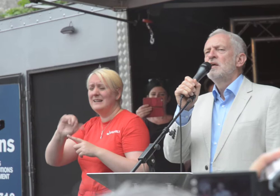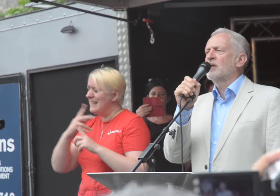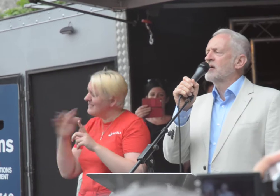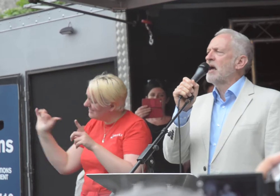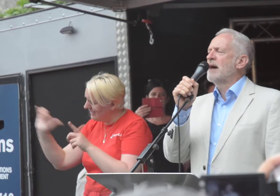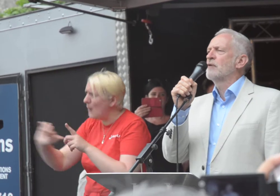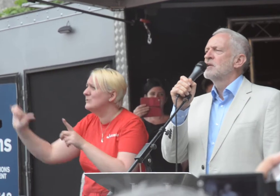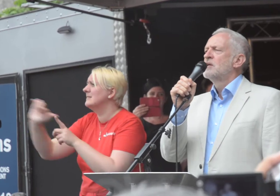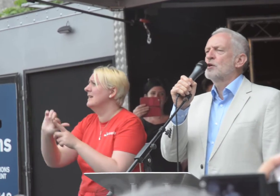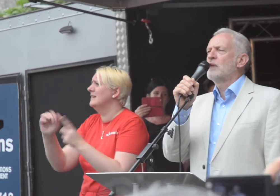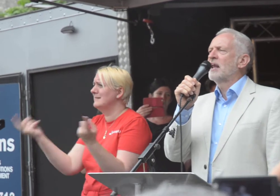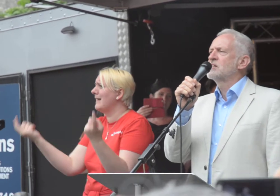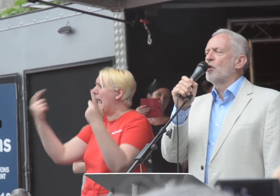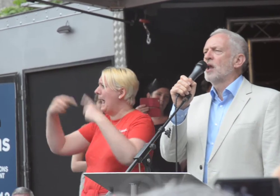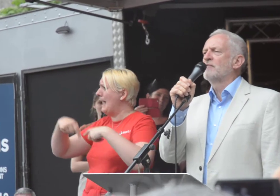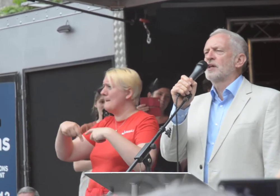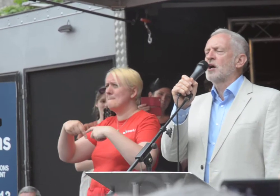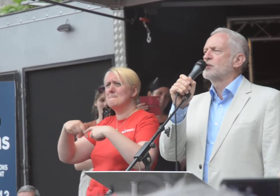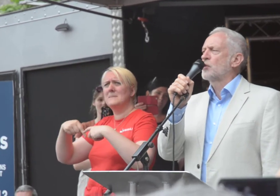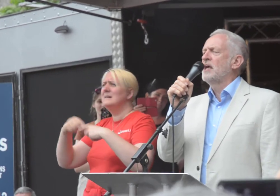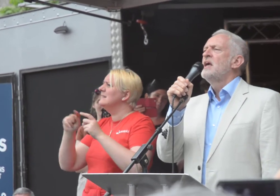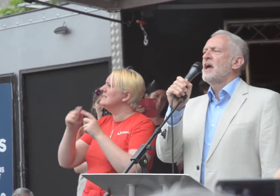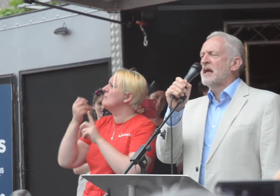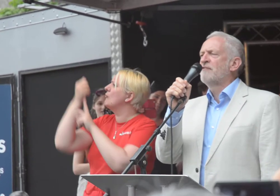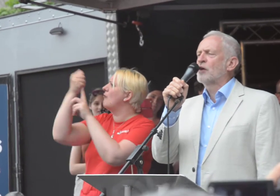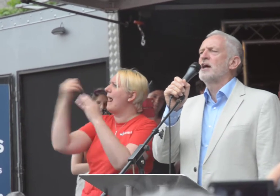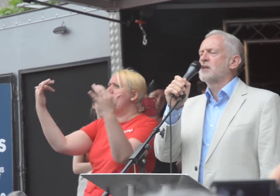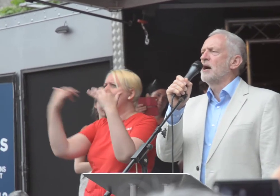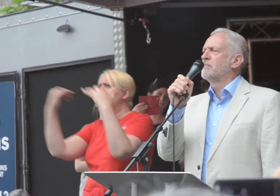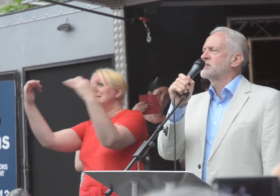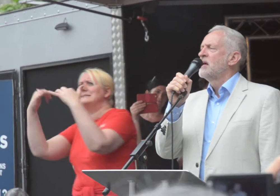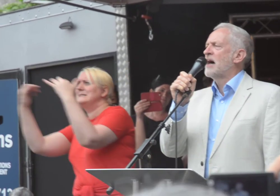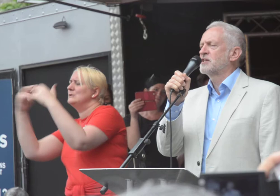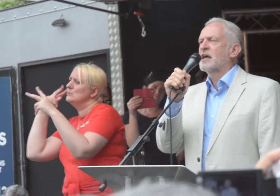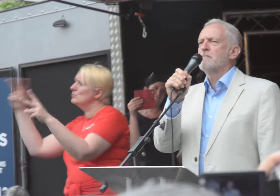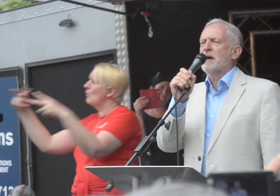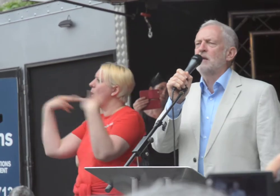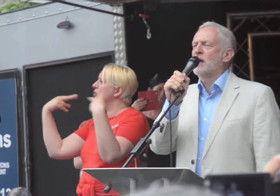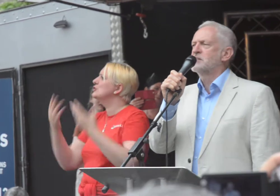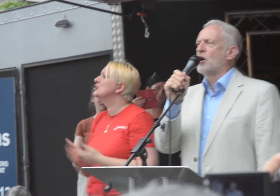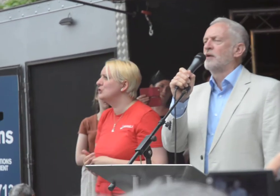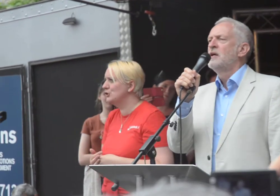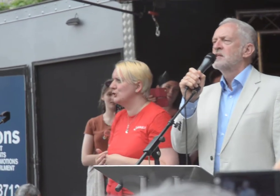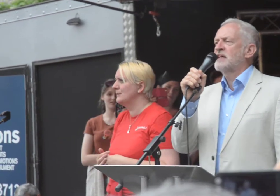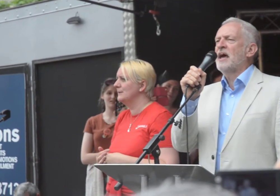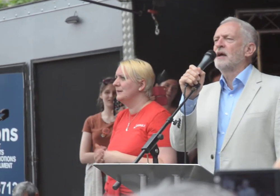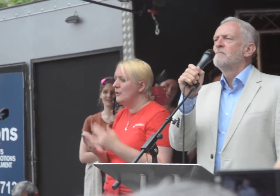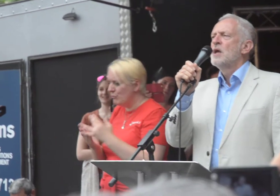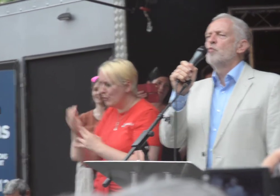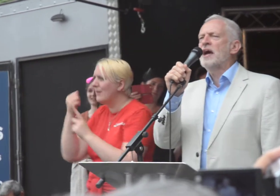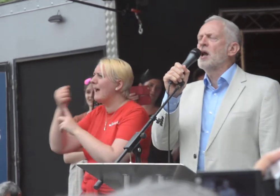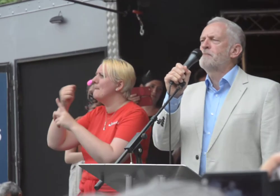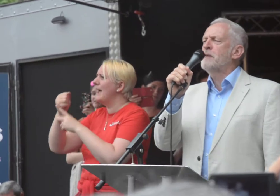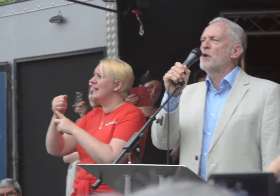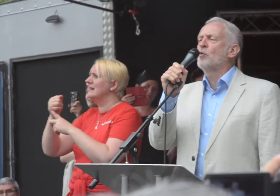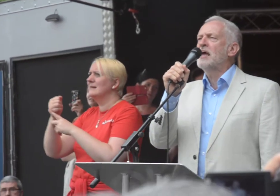tens and tens of thousands that came out to rallies all over the country in ever greater numbers as the campaign went on, saying,